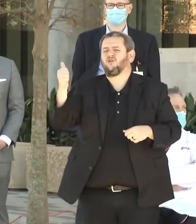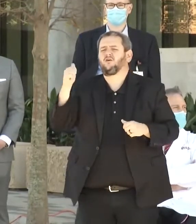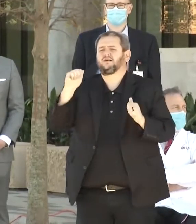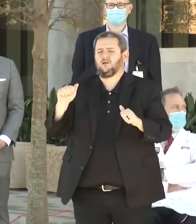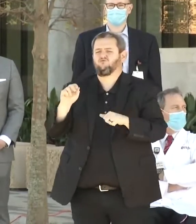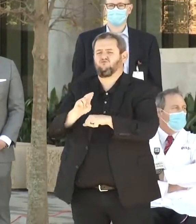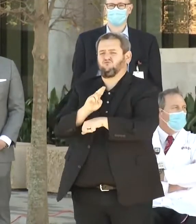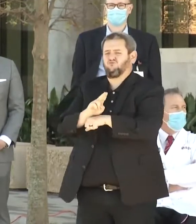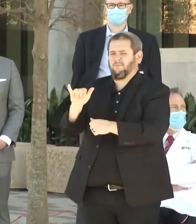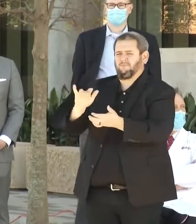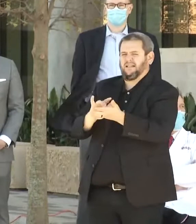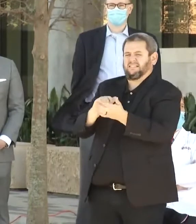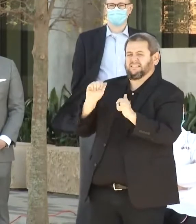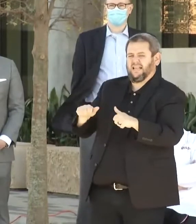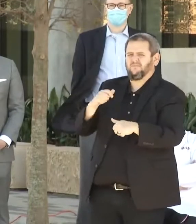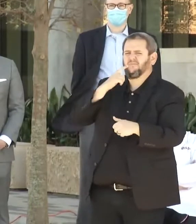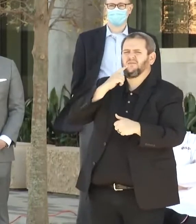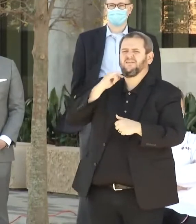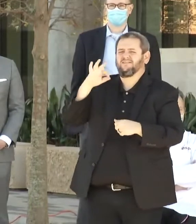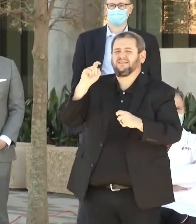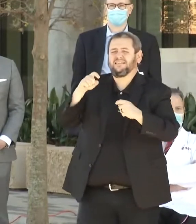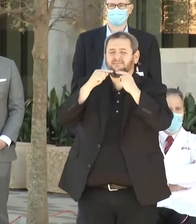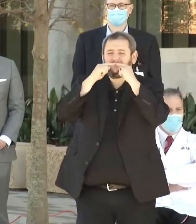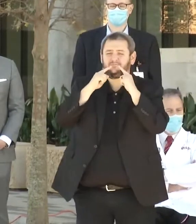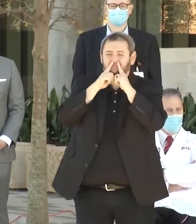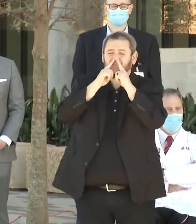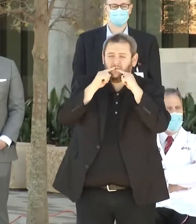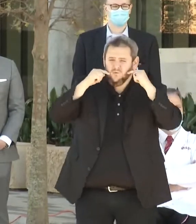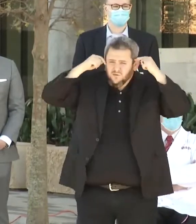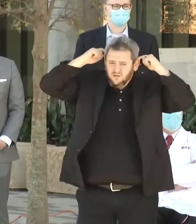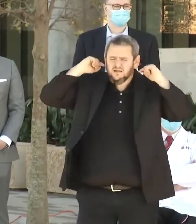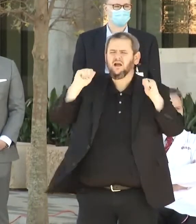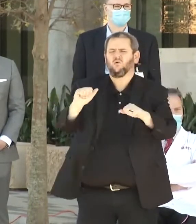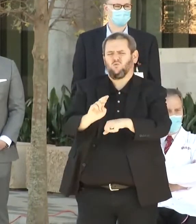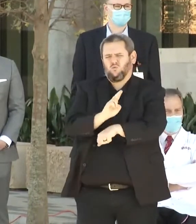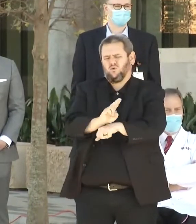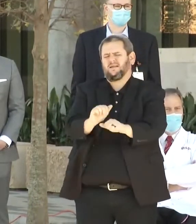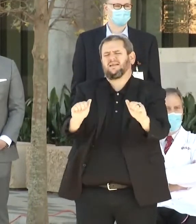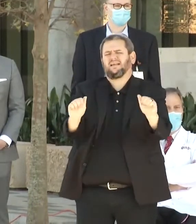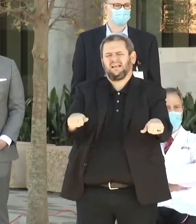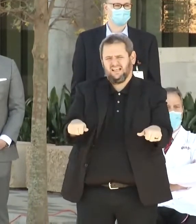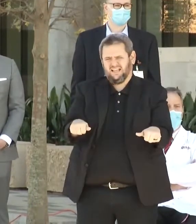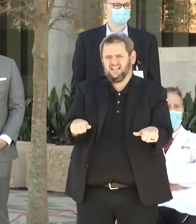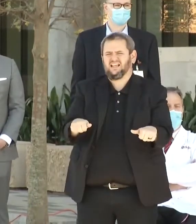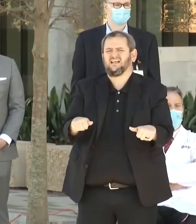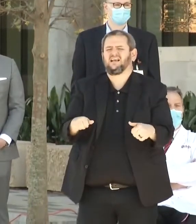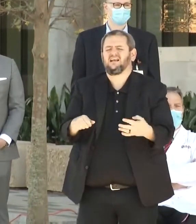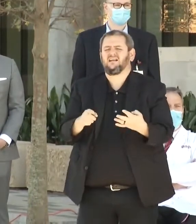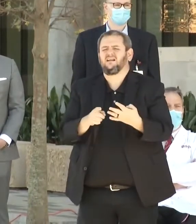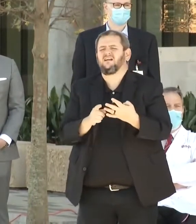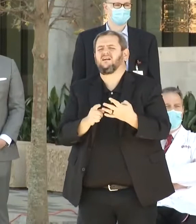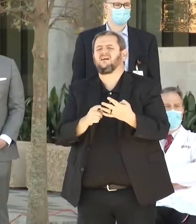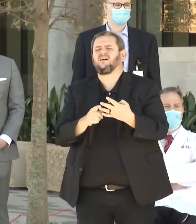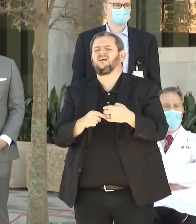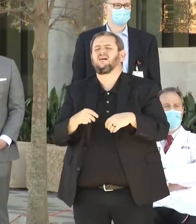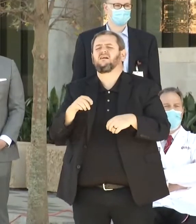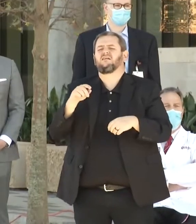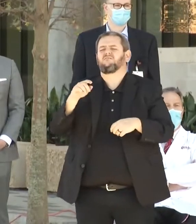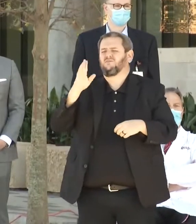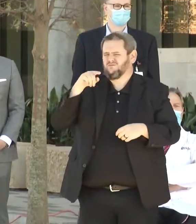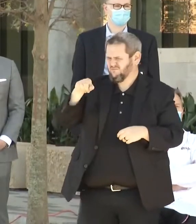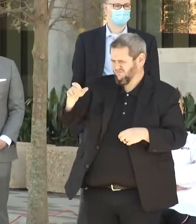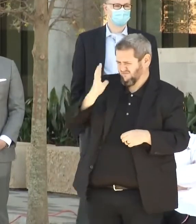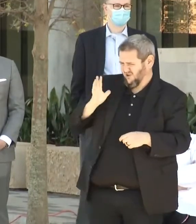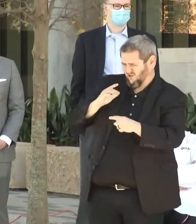supplemental oxygen. Convalescent plasma, which is collected from previously positive patients,